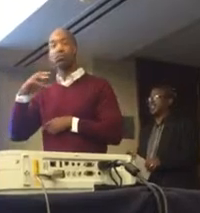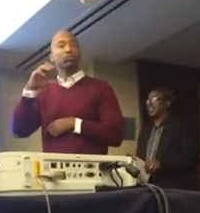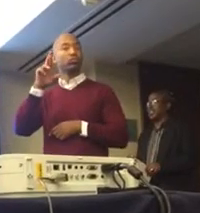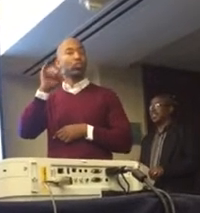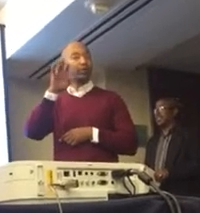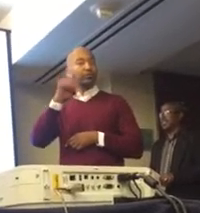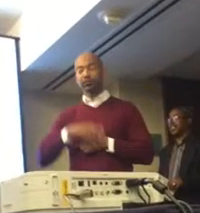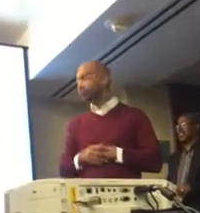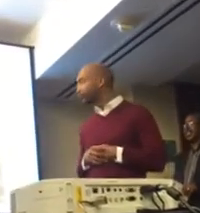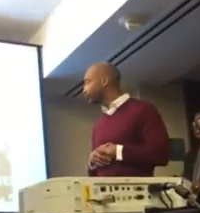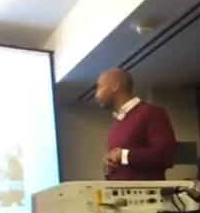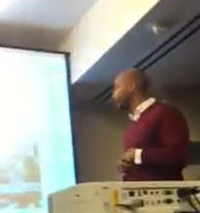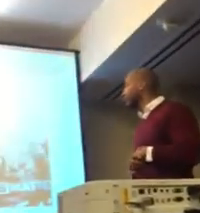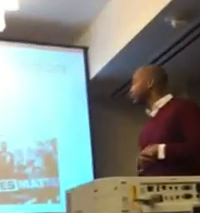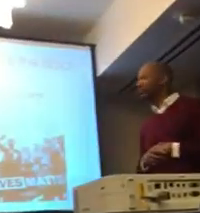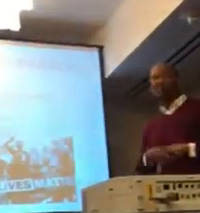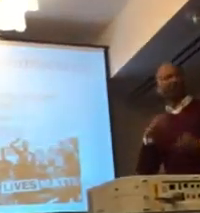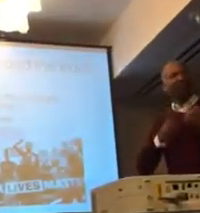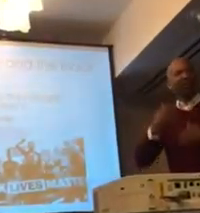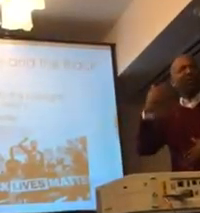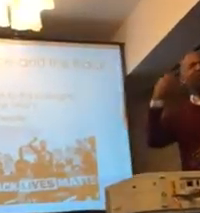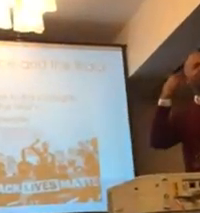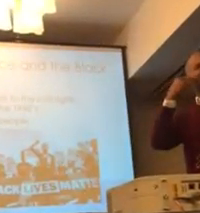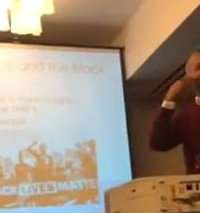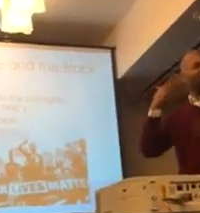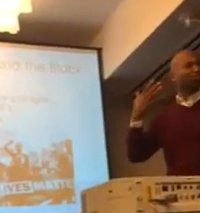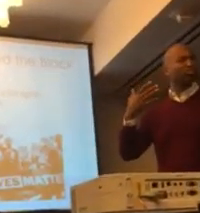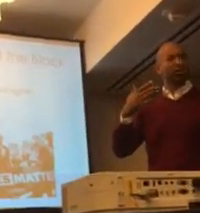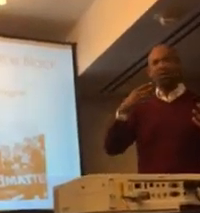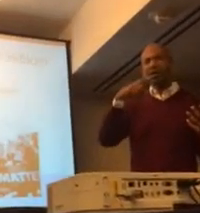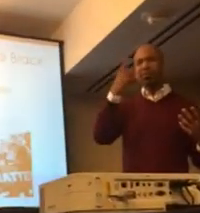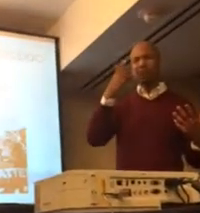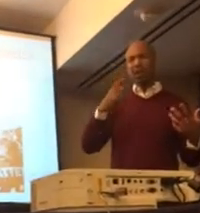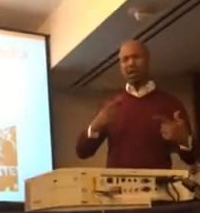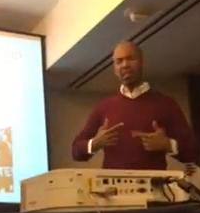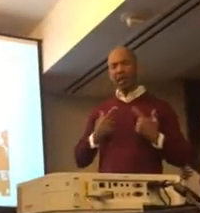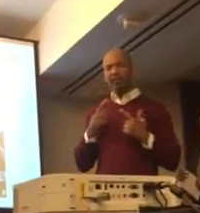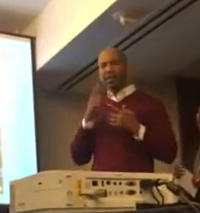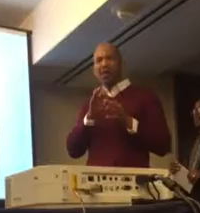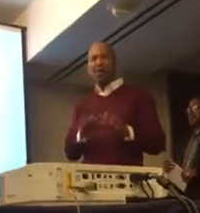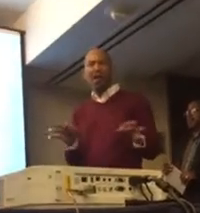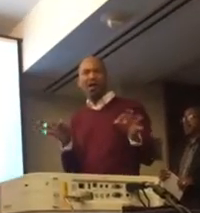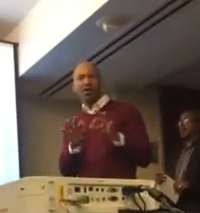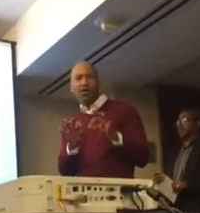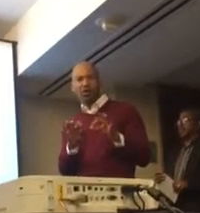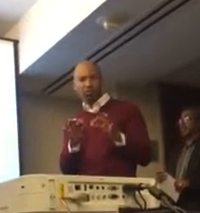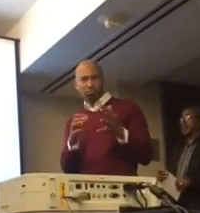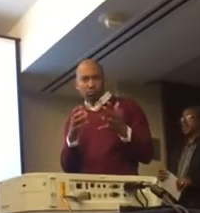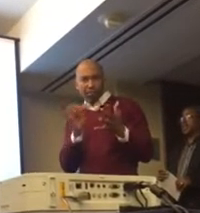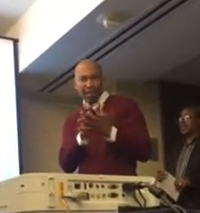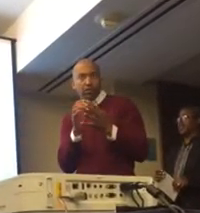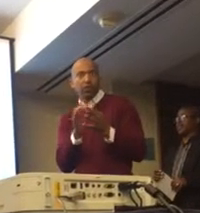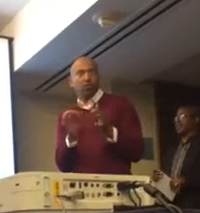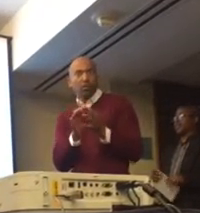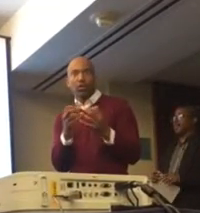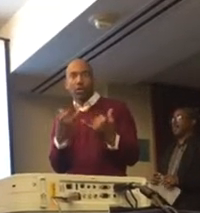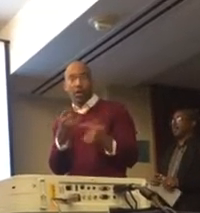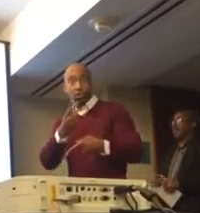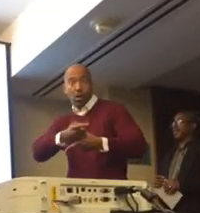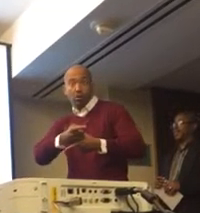Everybody in this room knows how big the Black Lives Matter movement is in this country right now. I was reading an article